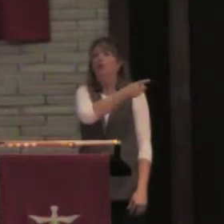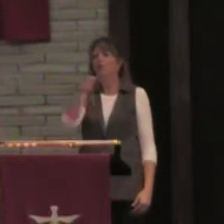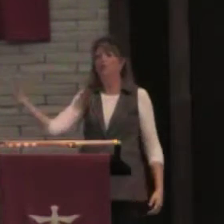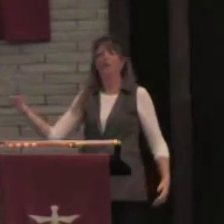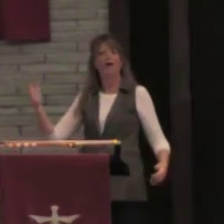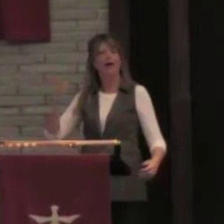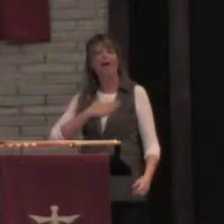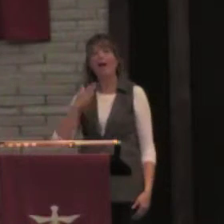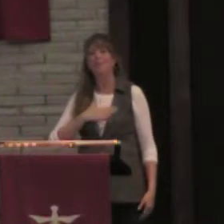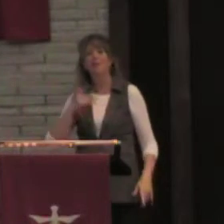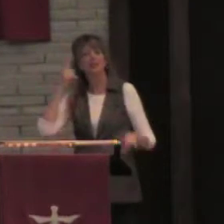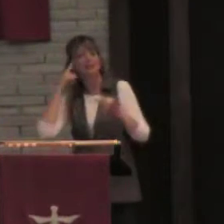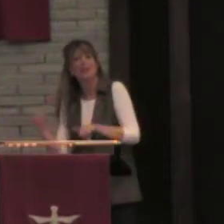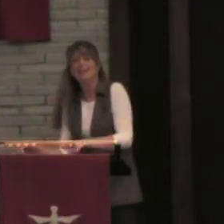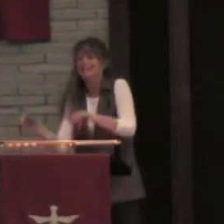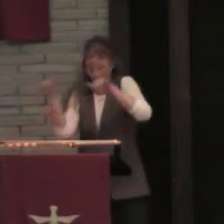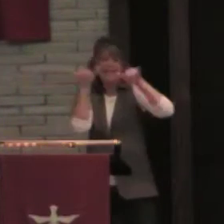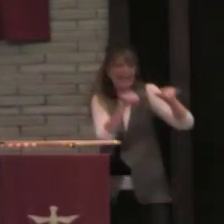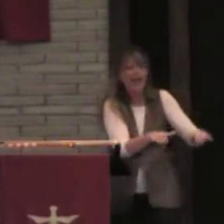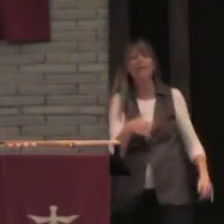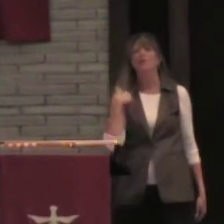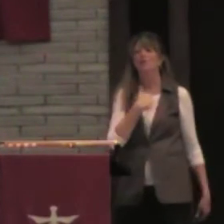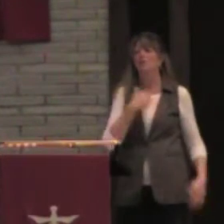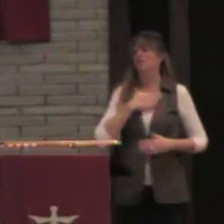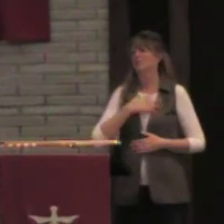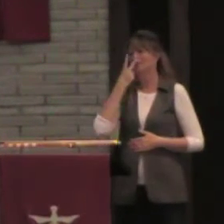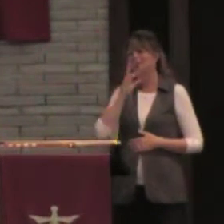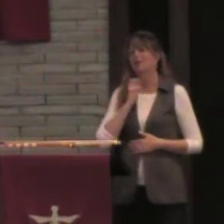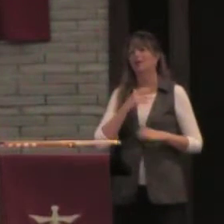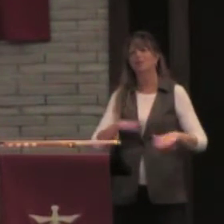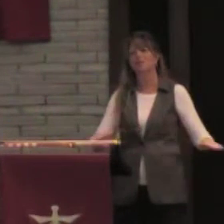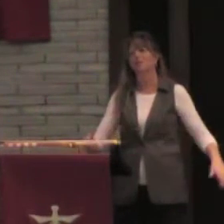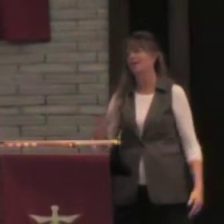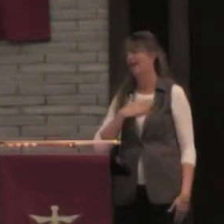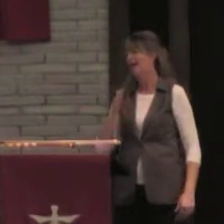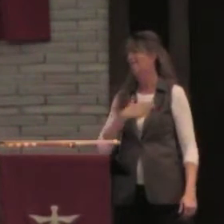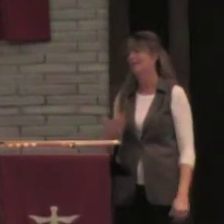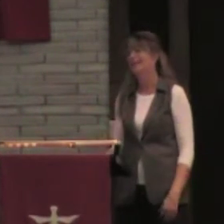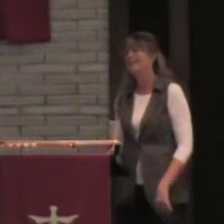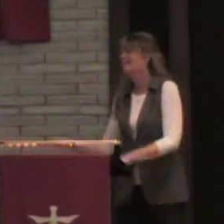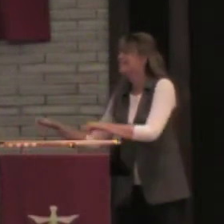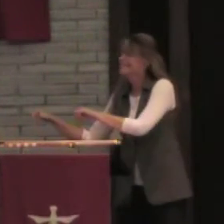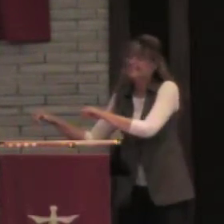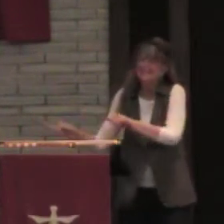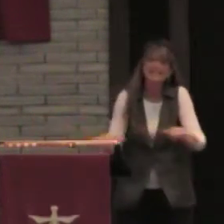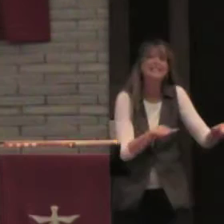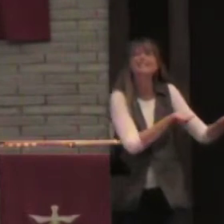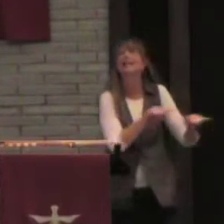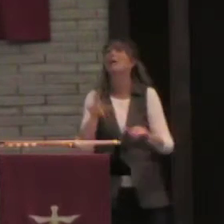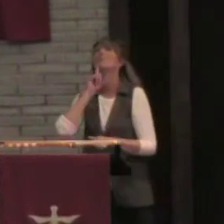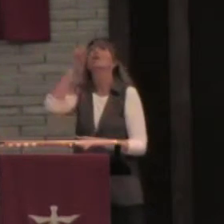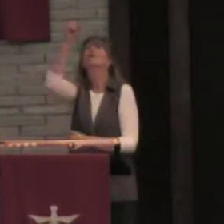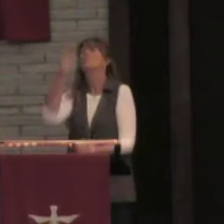enjoy, he enjoys seeing you happy, same as we enjoy seeing our children happy. It's the same